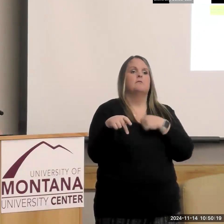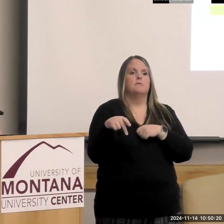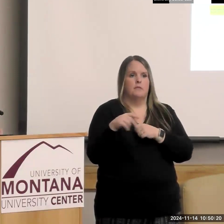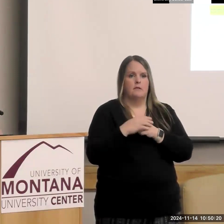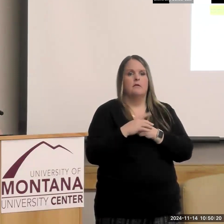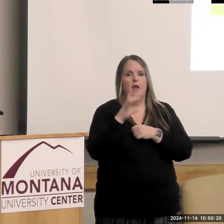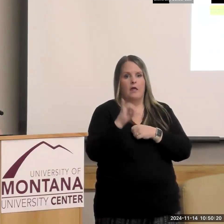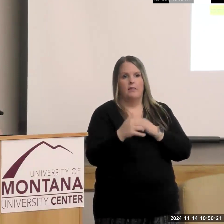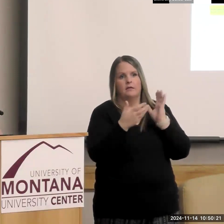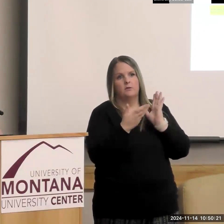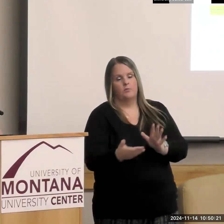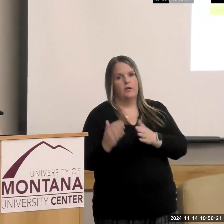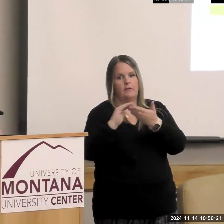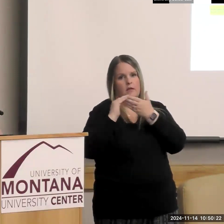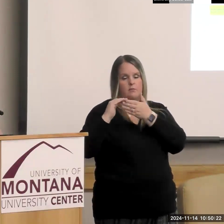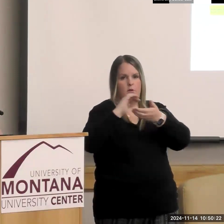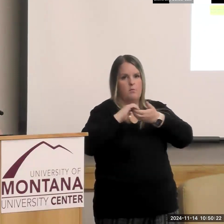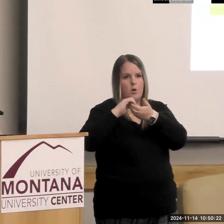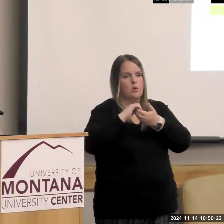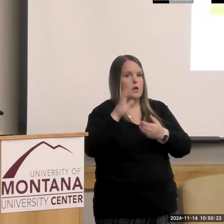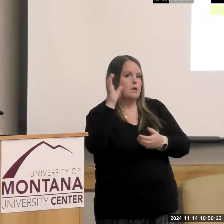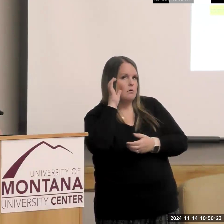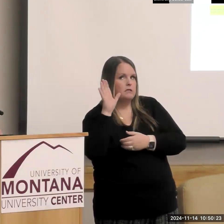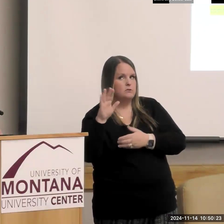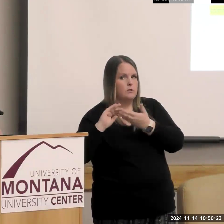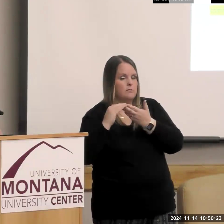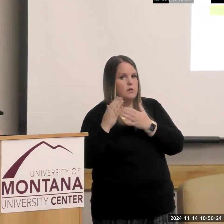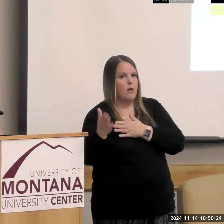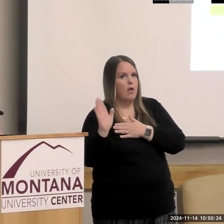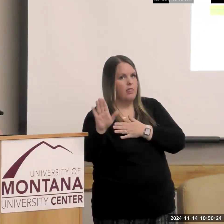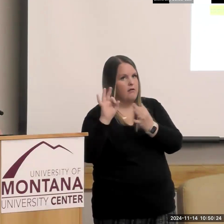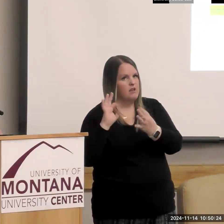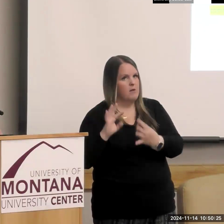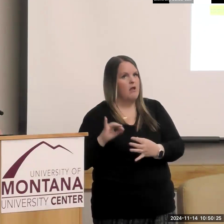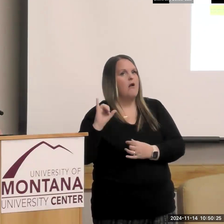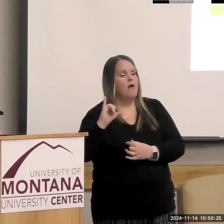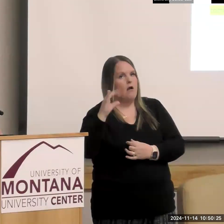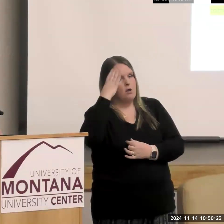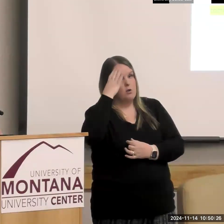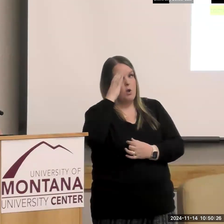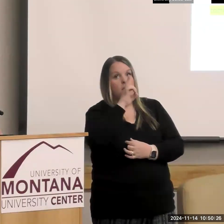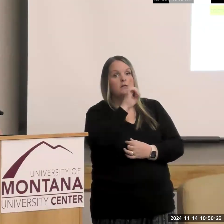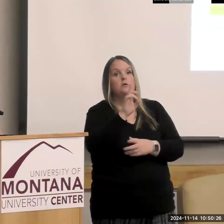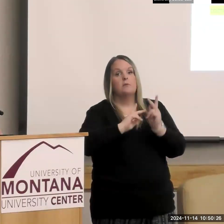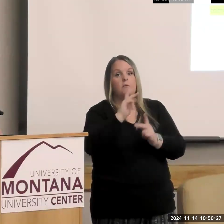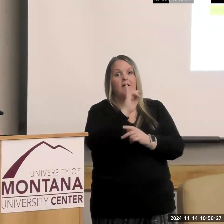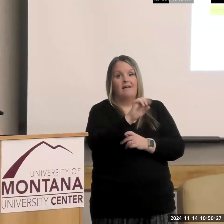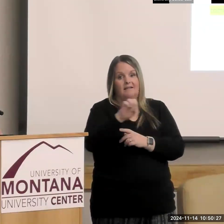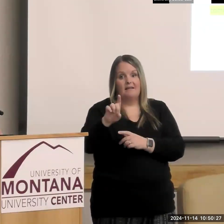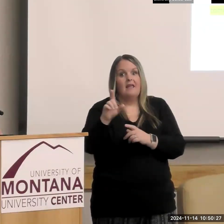where you bring in those community partners and you listen to your community's voice. And we need to make sure that folks with intellectual and developmental disabilities have a